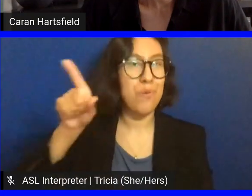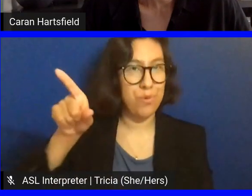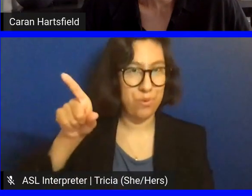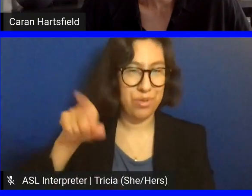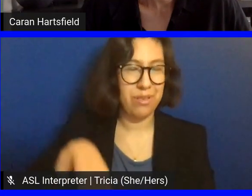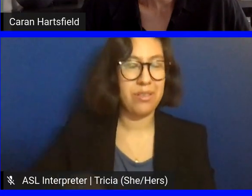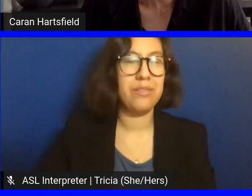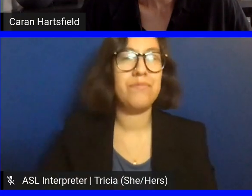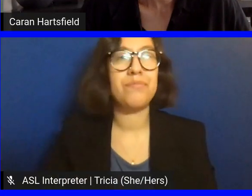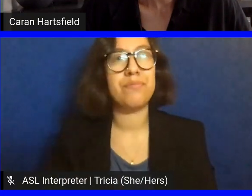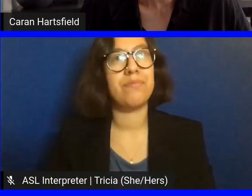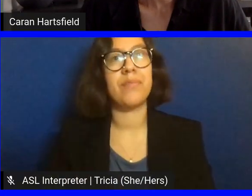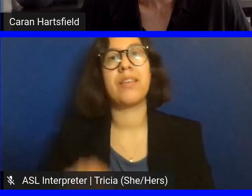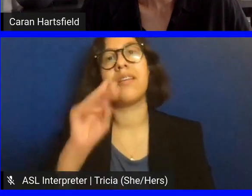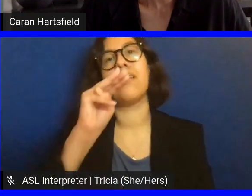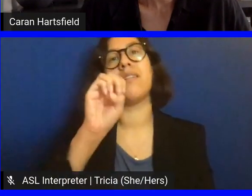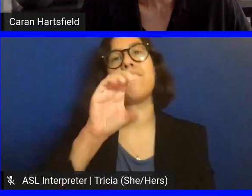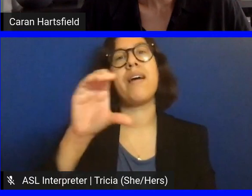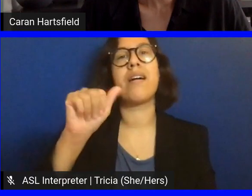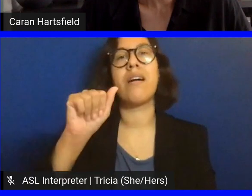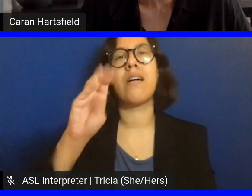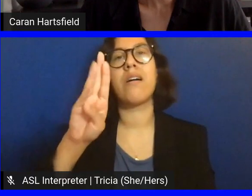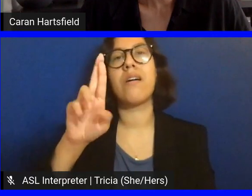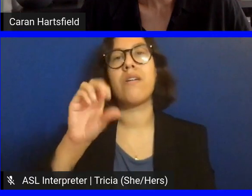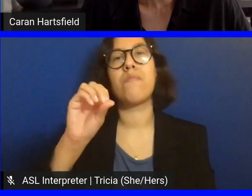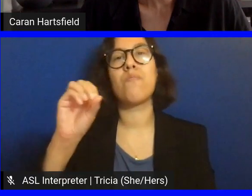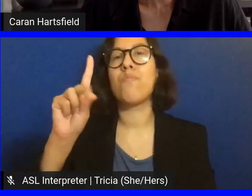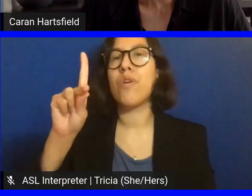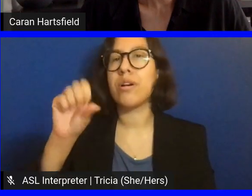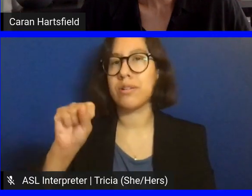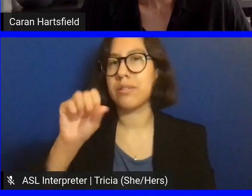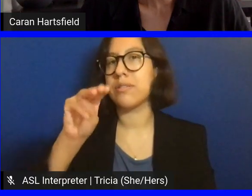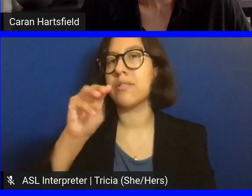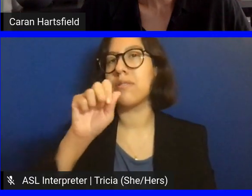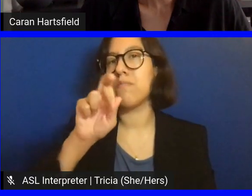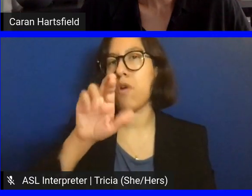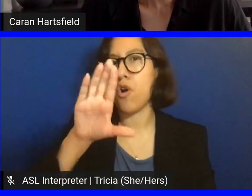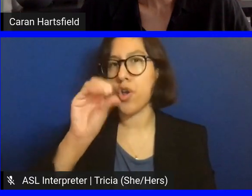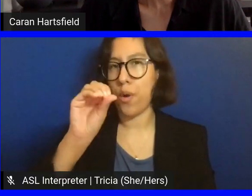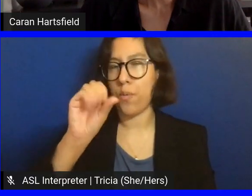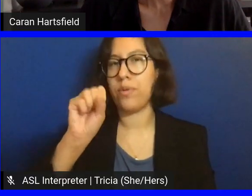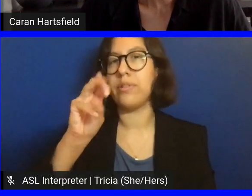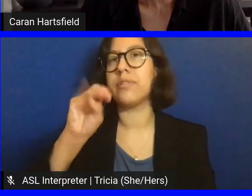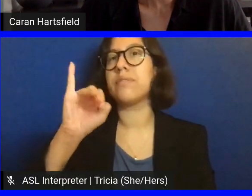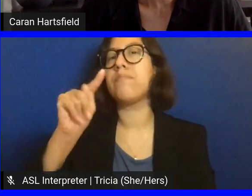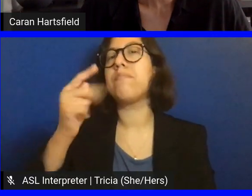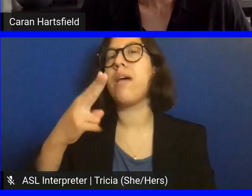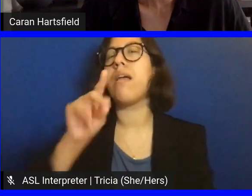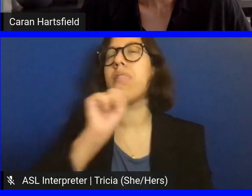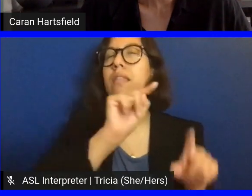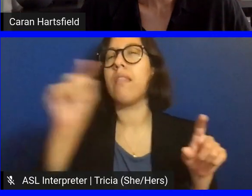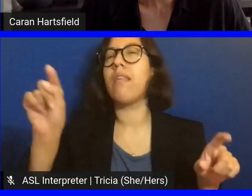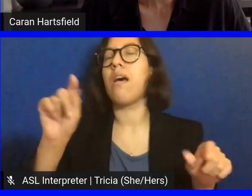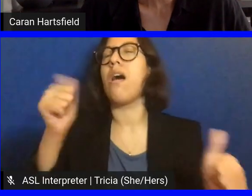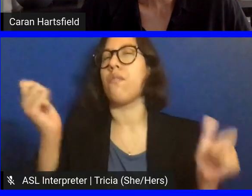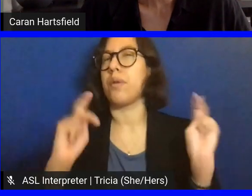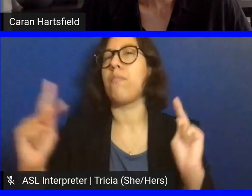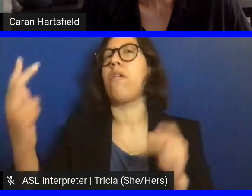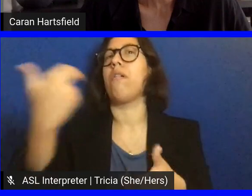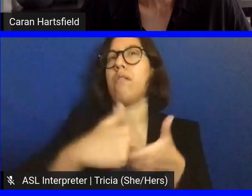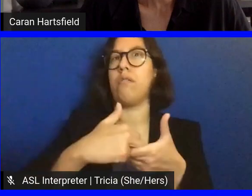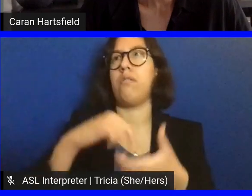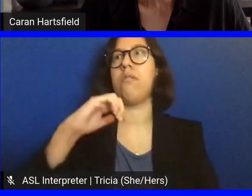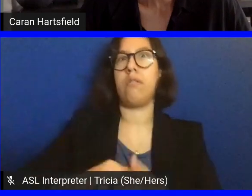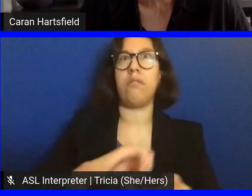which Mecca Brooks and Mario Smith and countless others I think, joined forces this